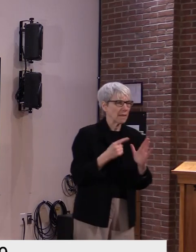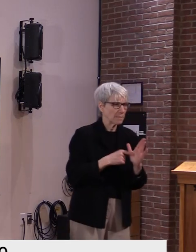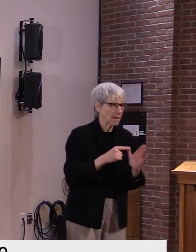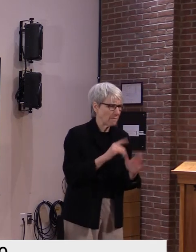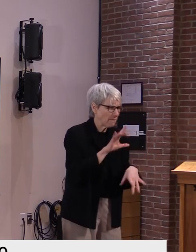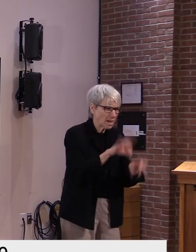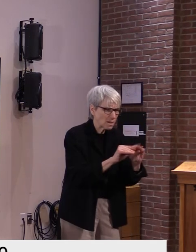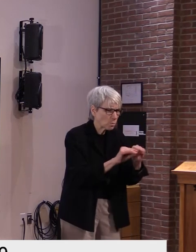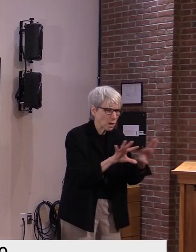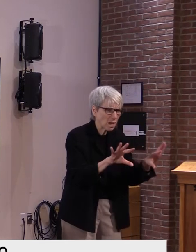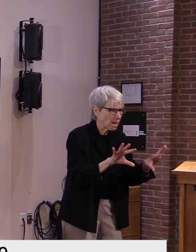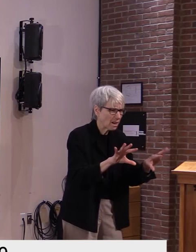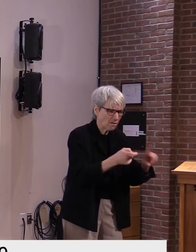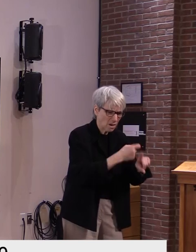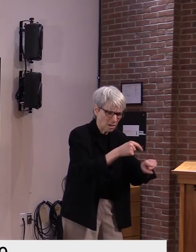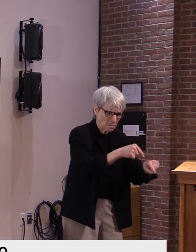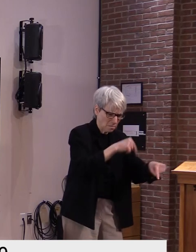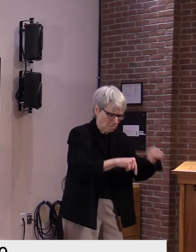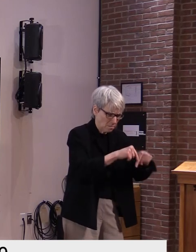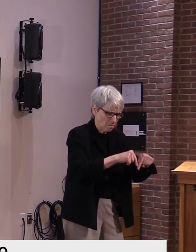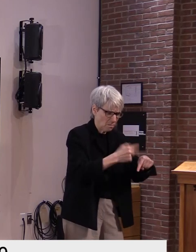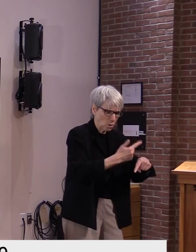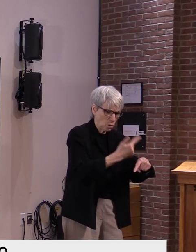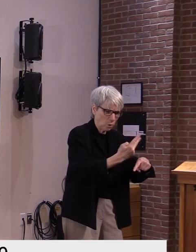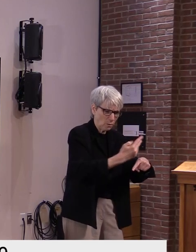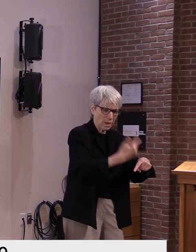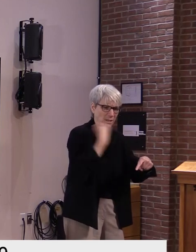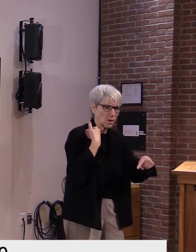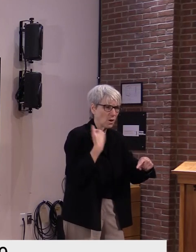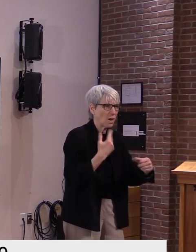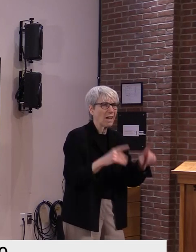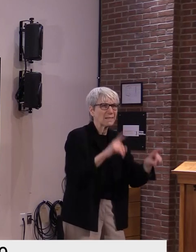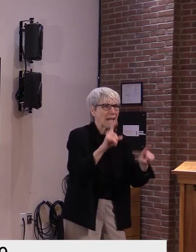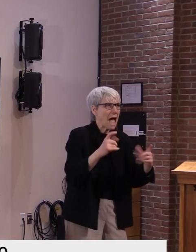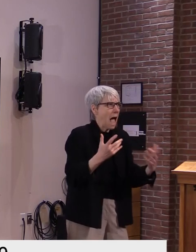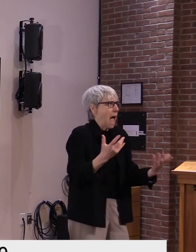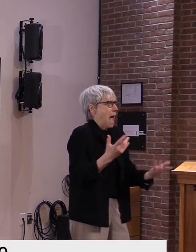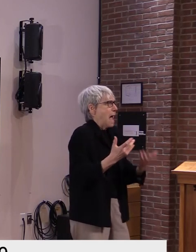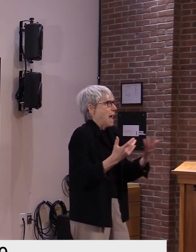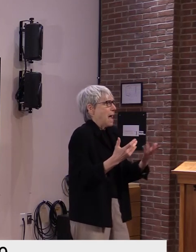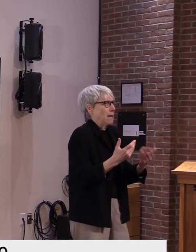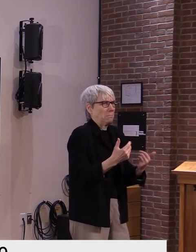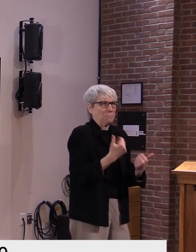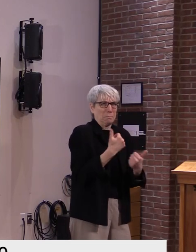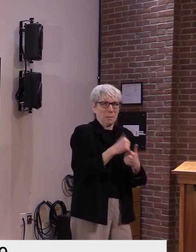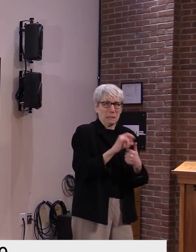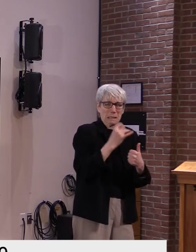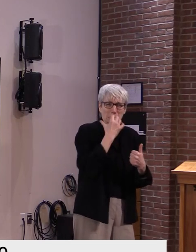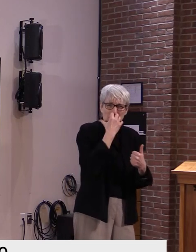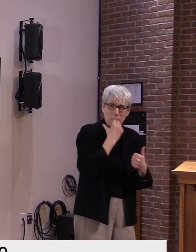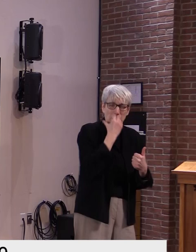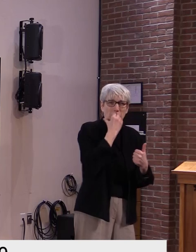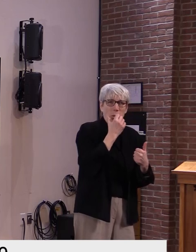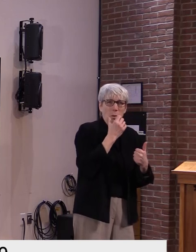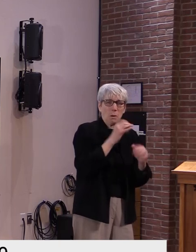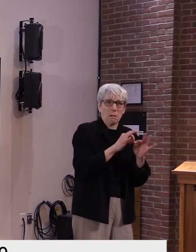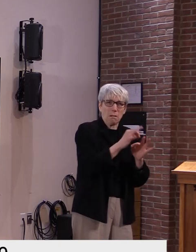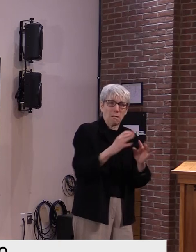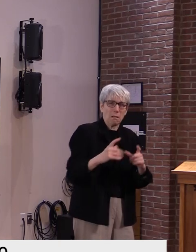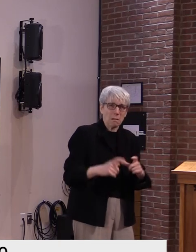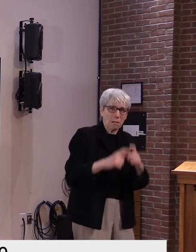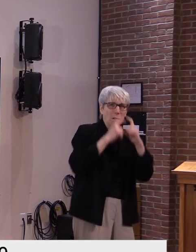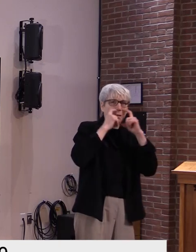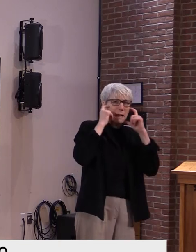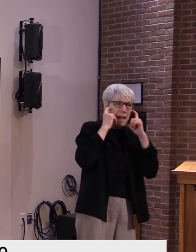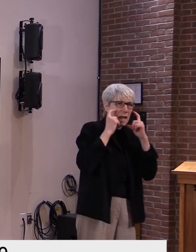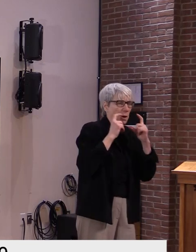have happened 2, 3, 4 days prior, and you really can't trace it to a specific person or a